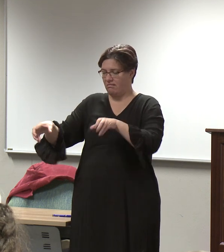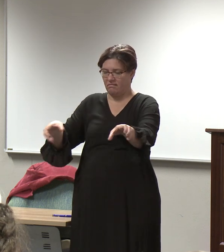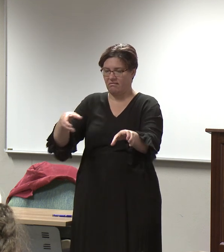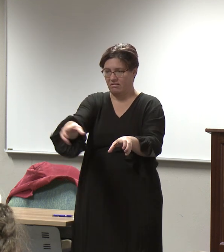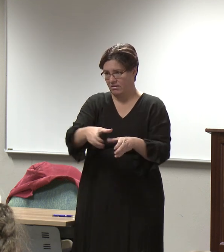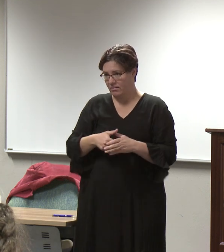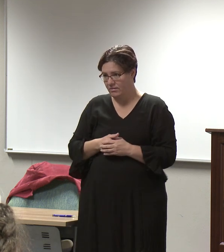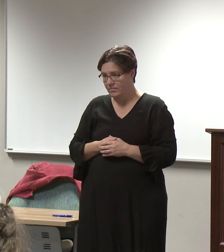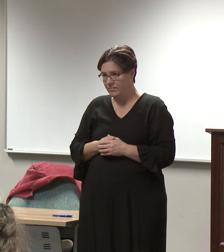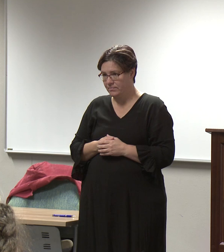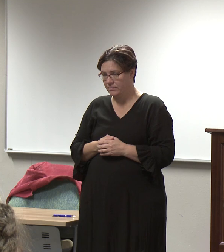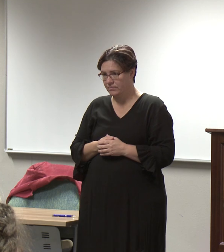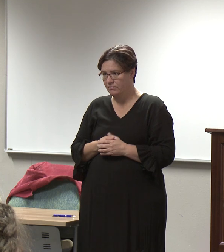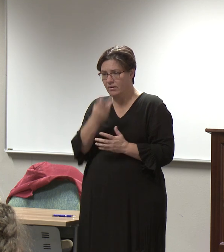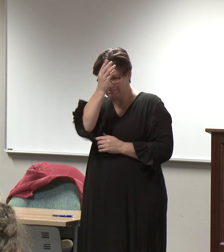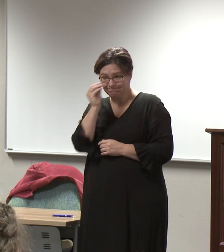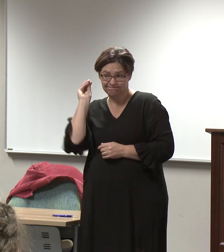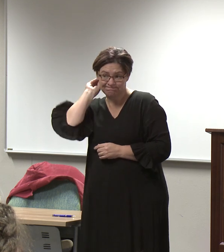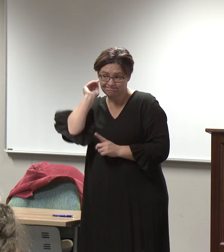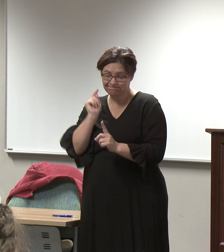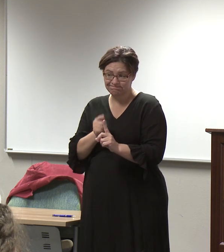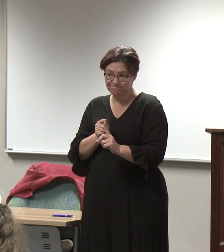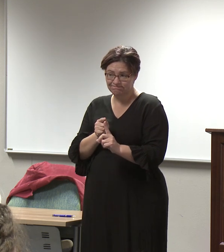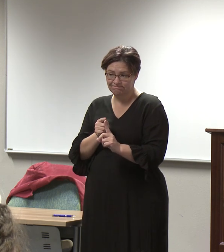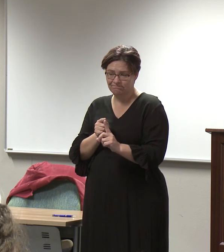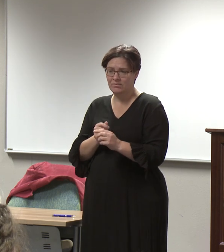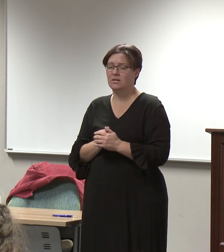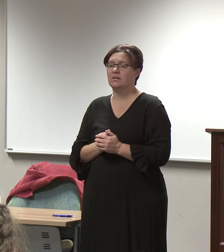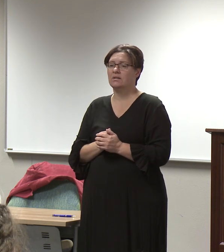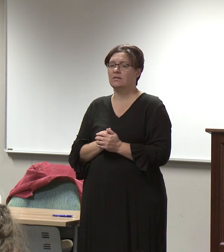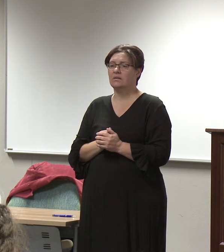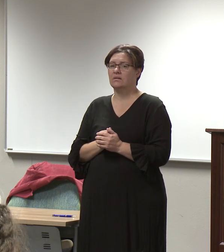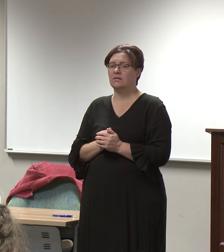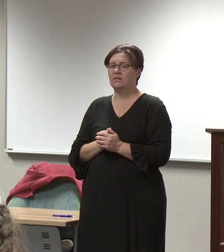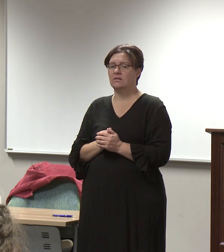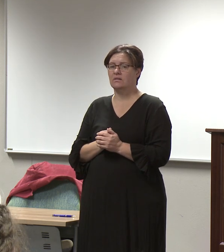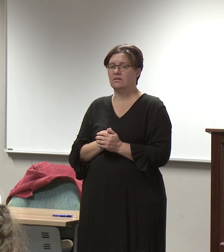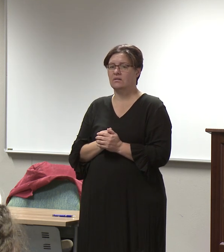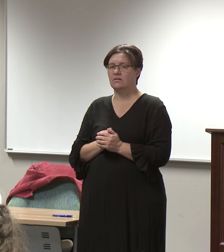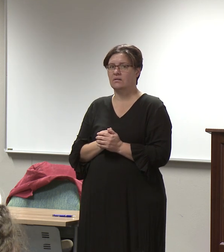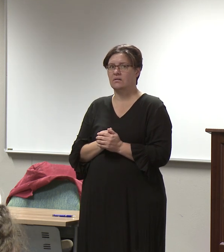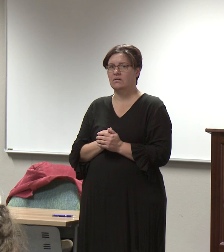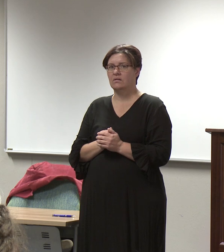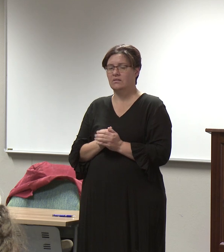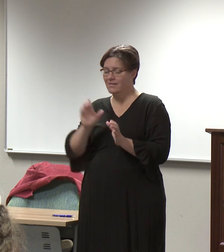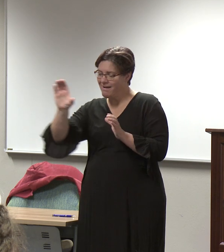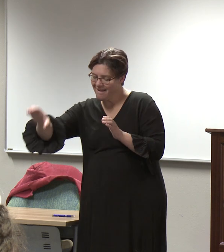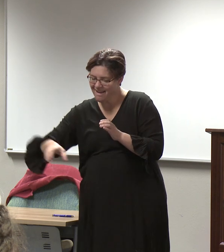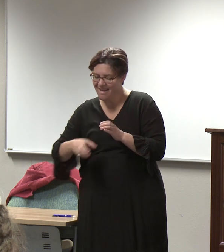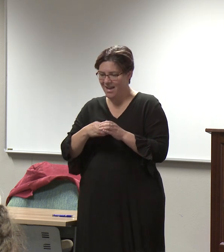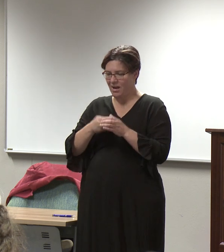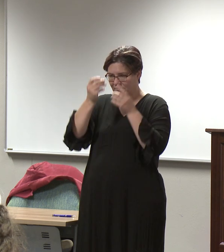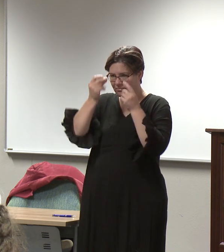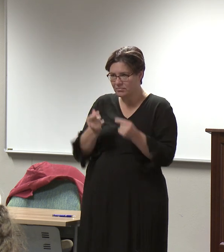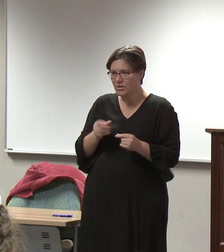that, having that in mind, we can see that this logic of